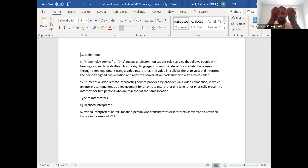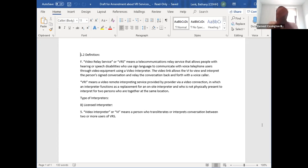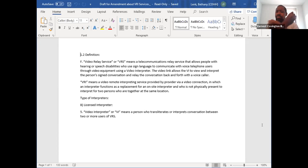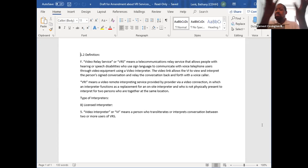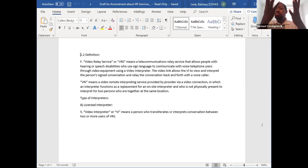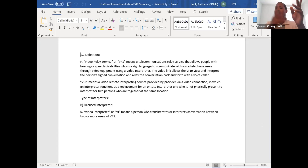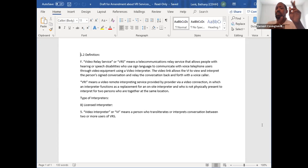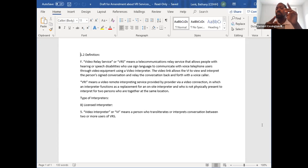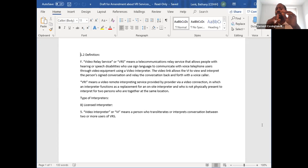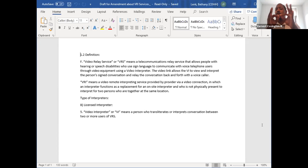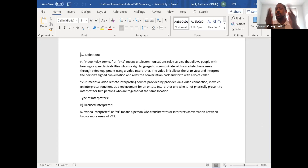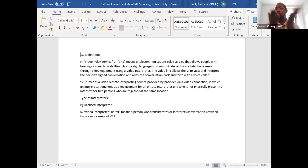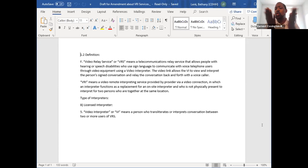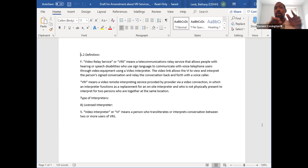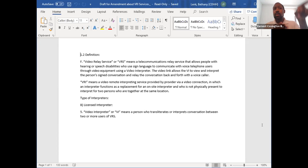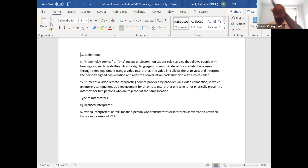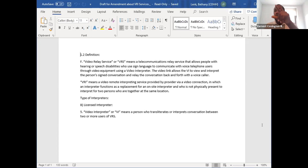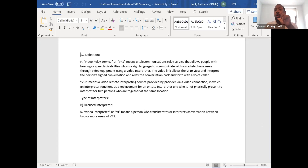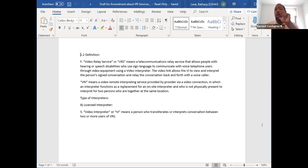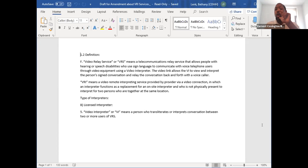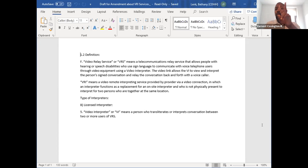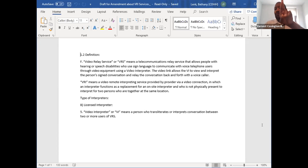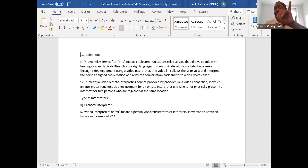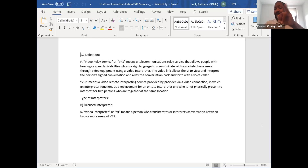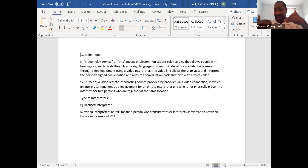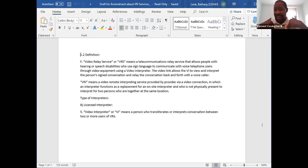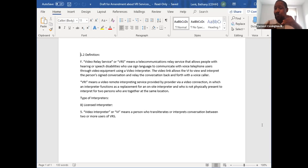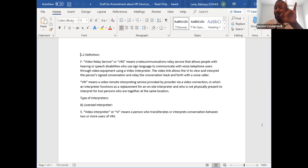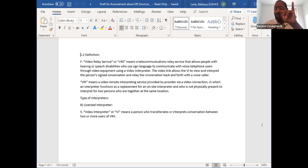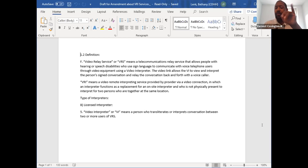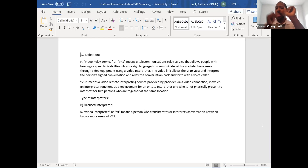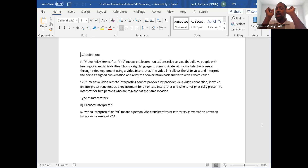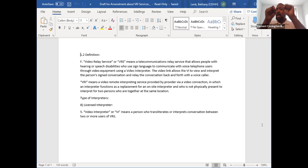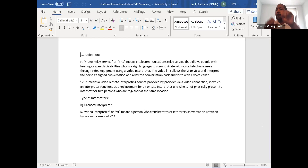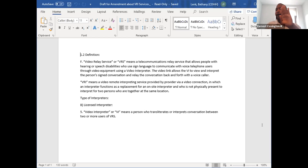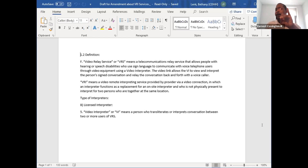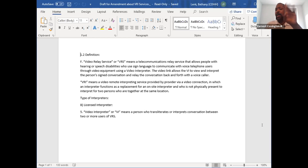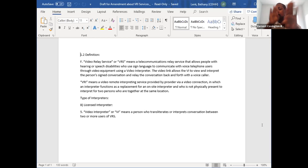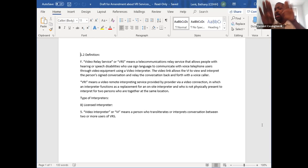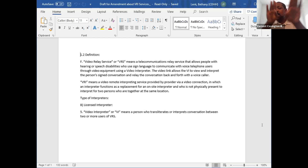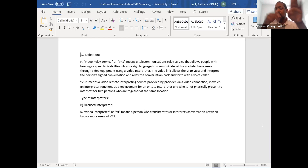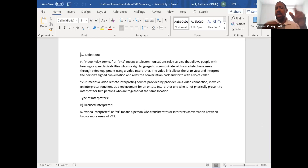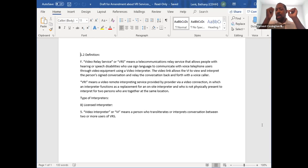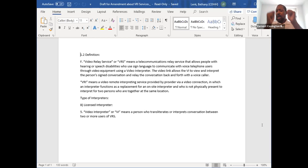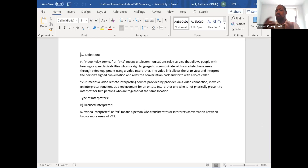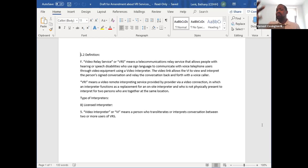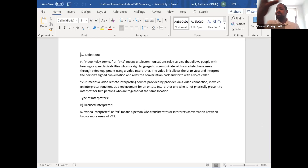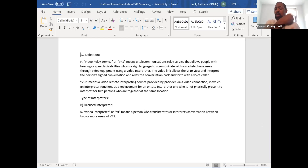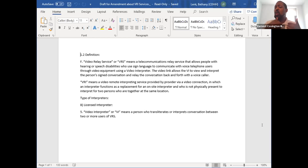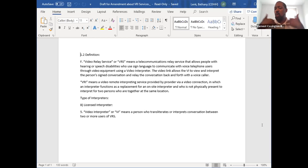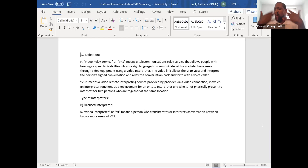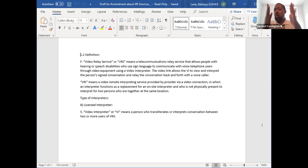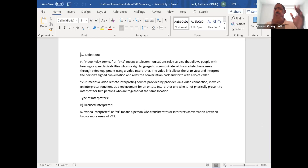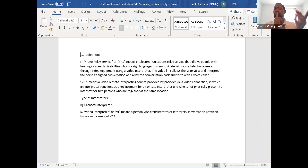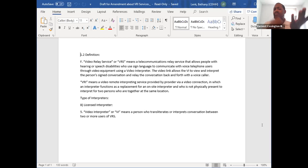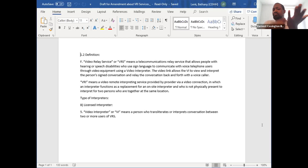of a bid and inform people who are running interpreter services who have VRI functionality to bid on